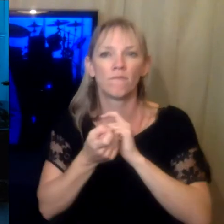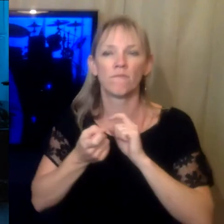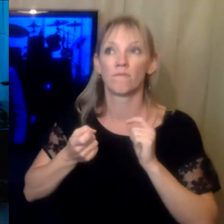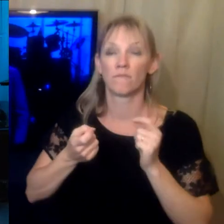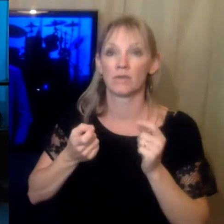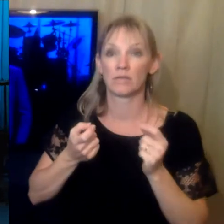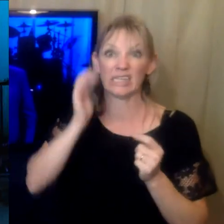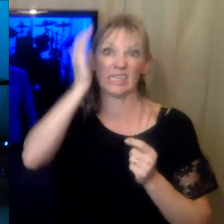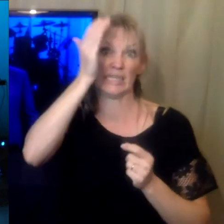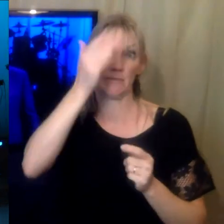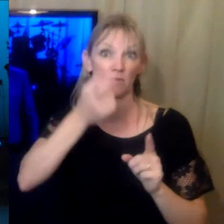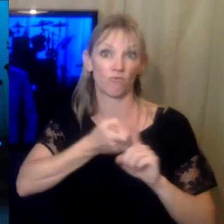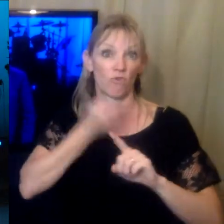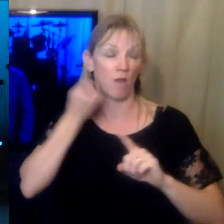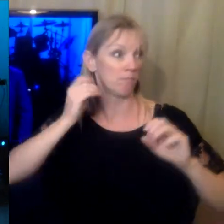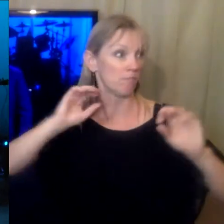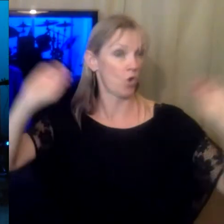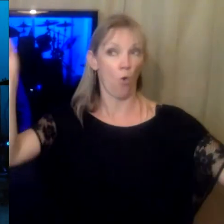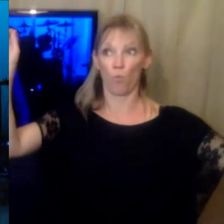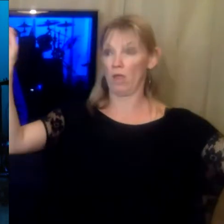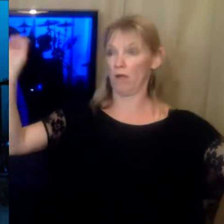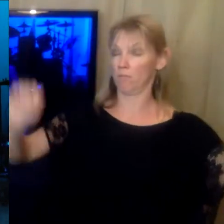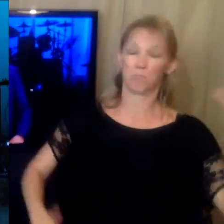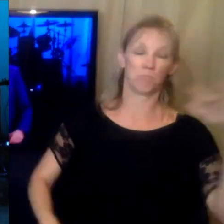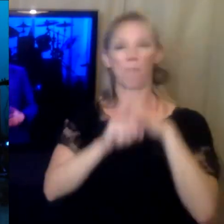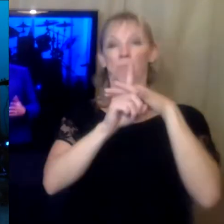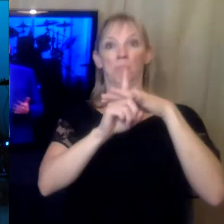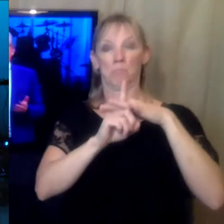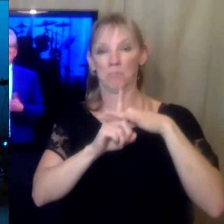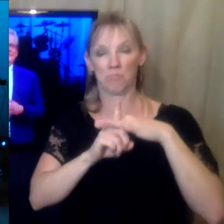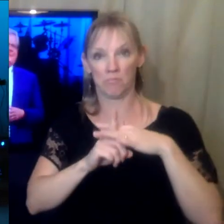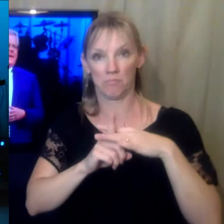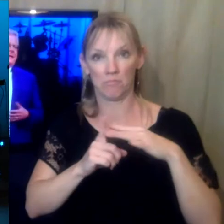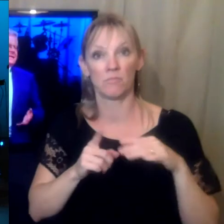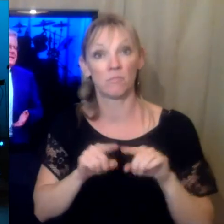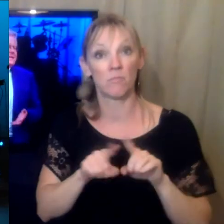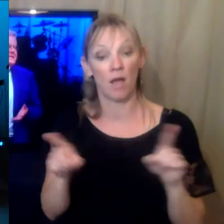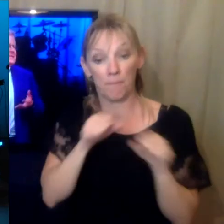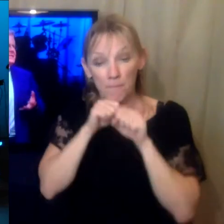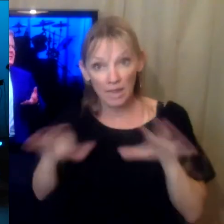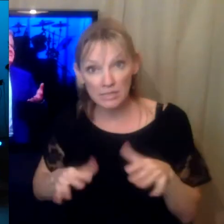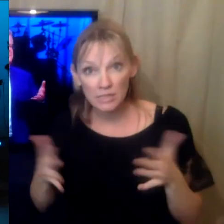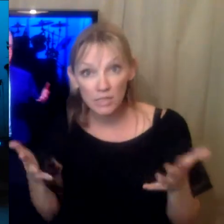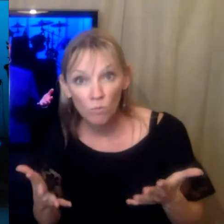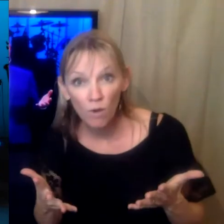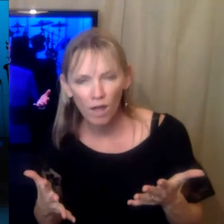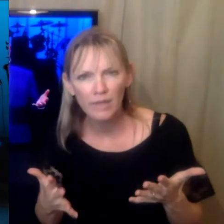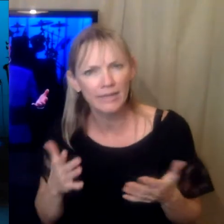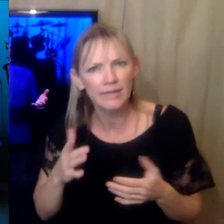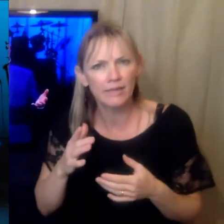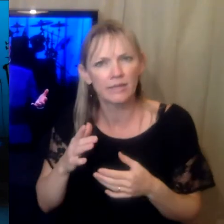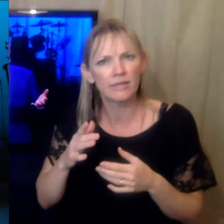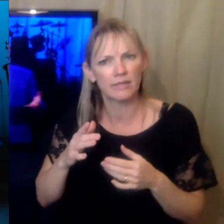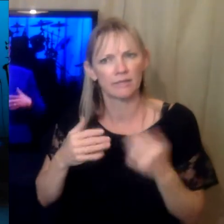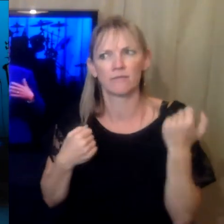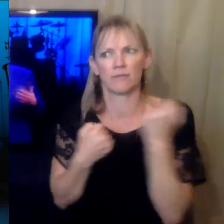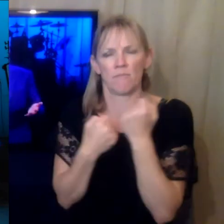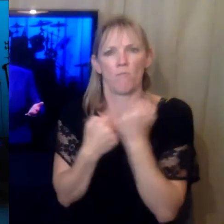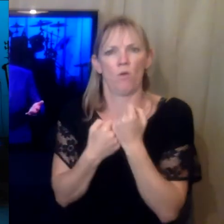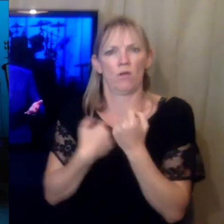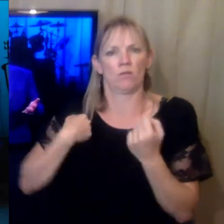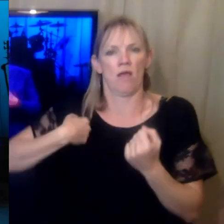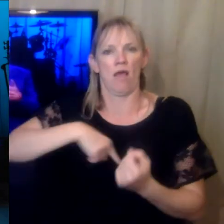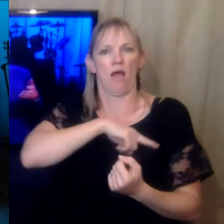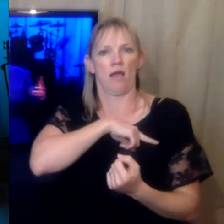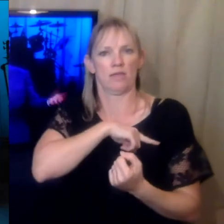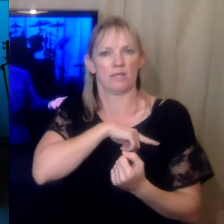of nowhere comes along. But you know, the blessing of that is at least it serves us to be allowed